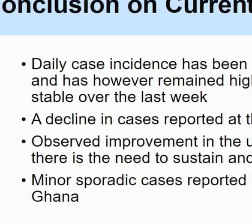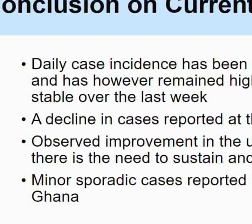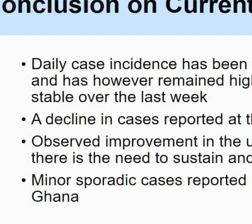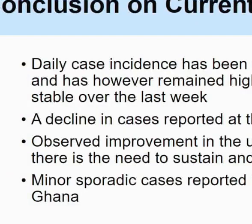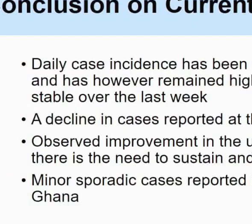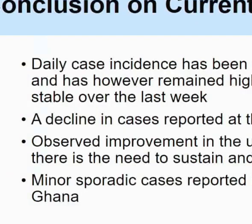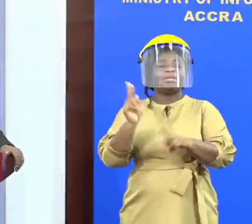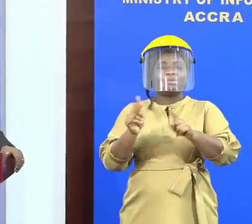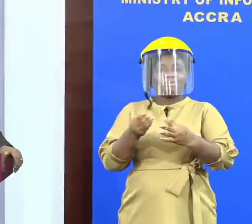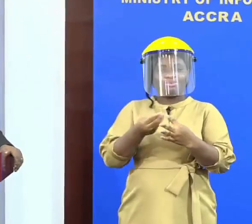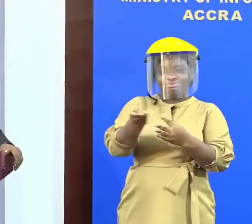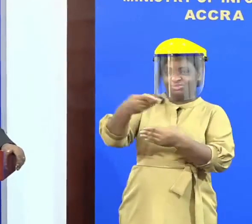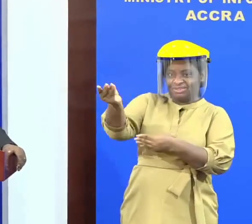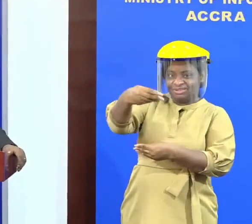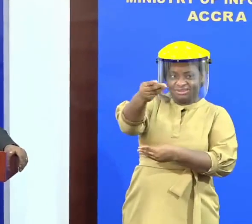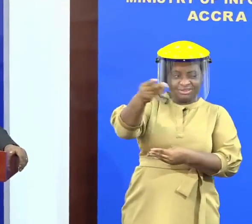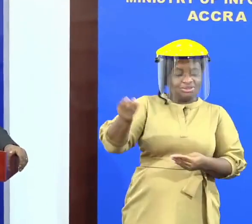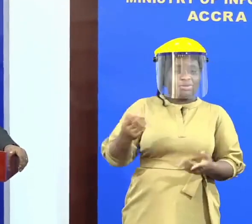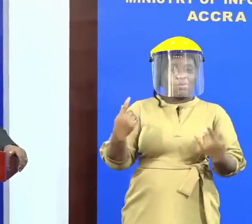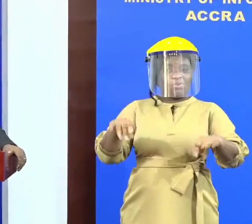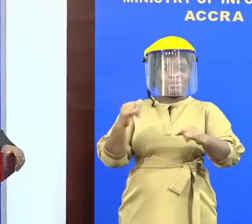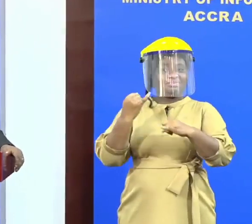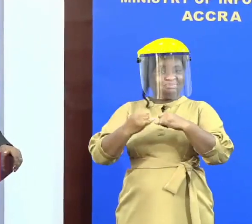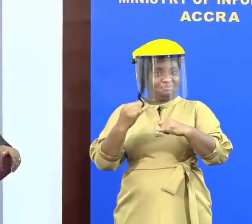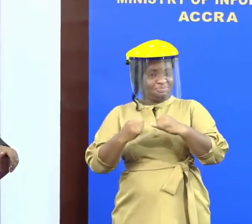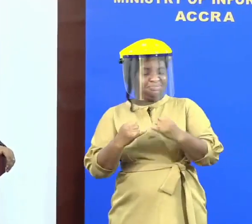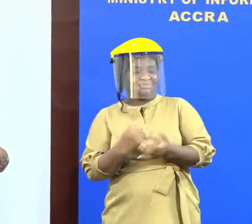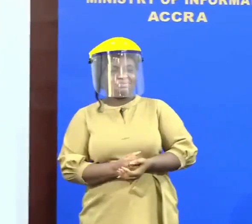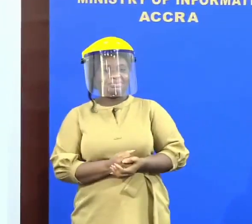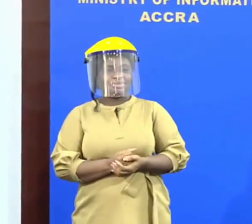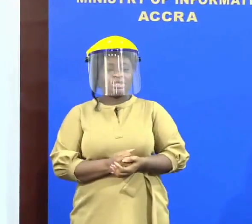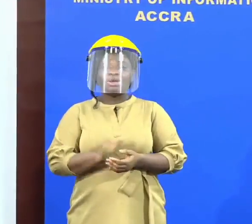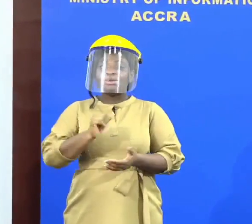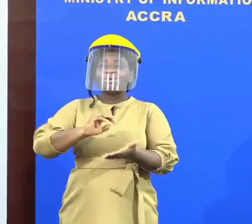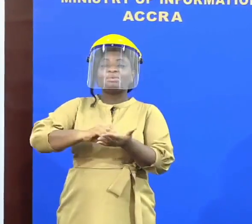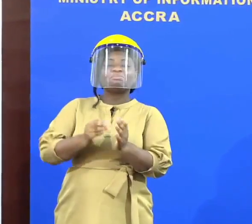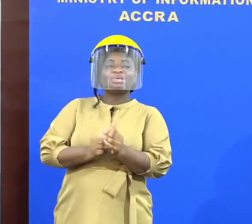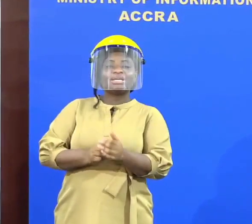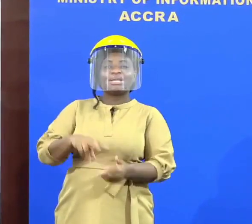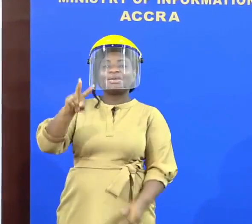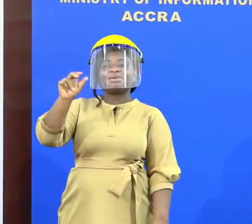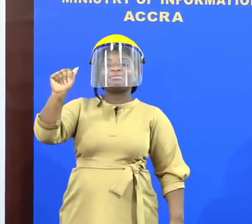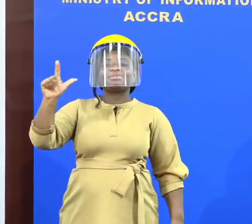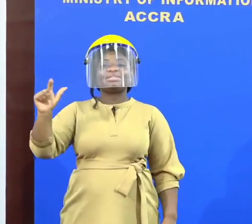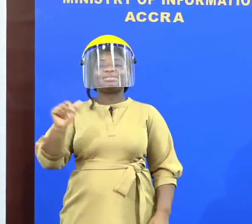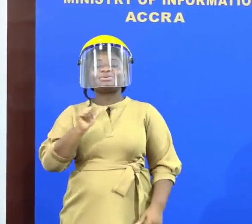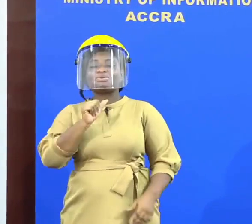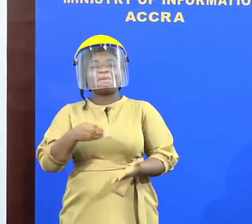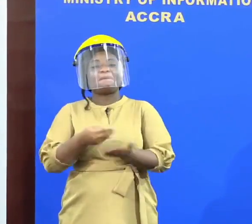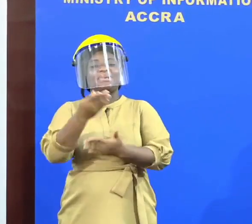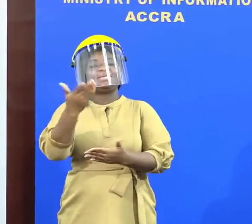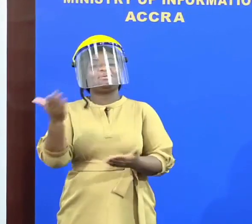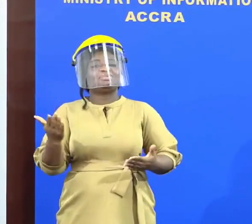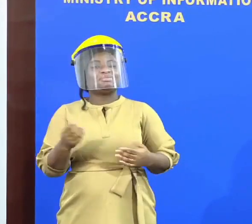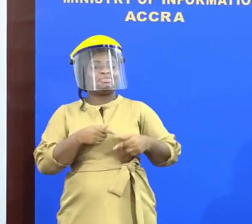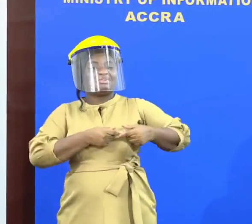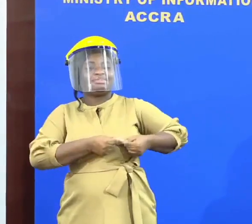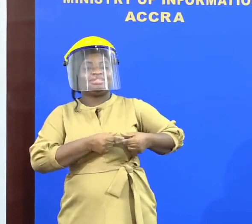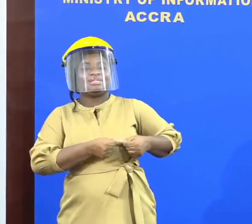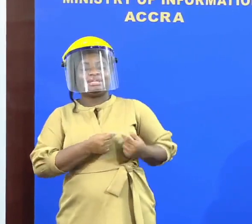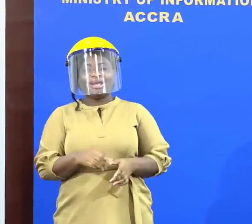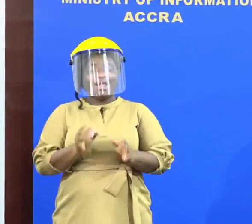share them by the time we're wrapping up. And it doesn't mean Valentine's Day you shouldn't buy something for your sweetheart. The fact that COVID is